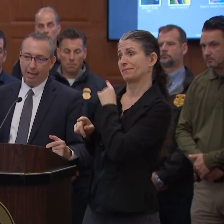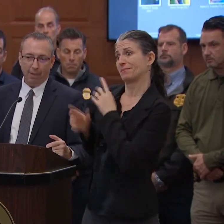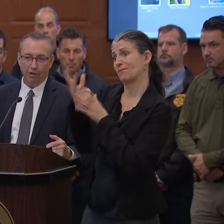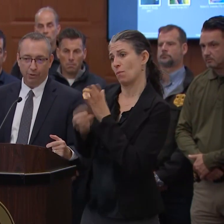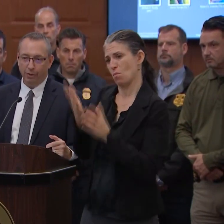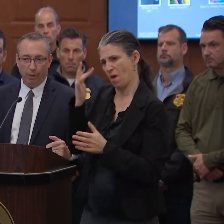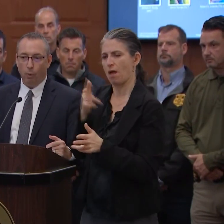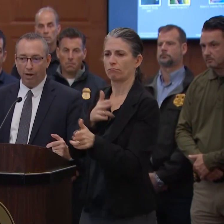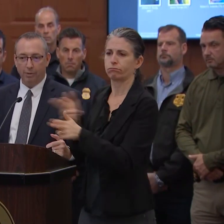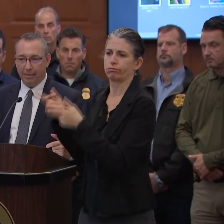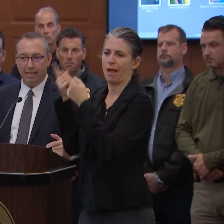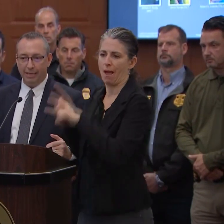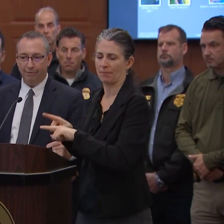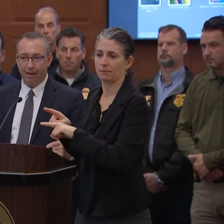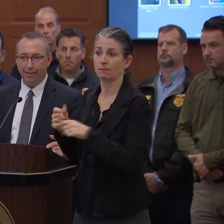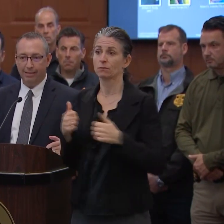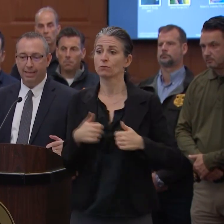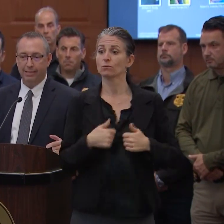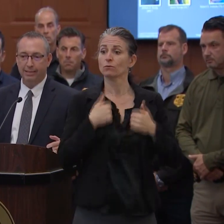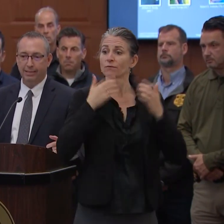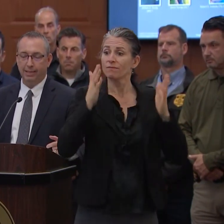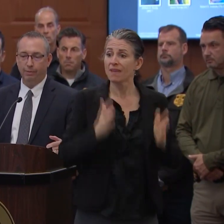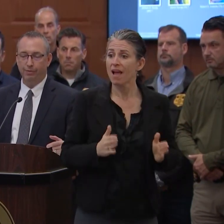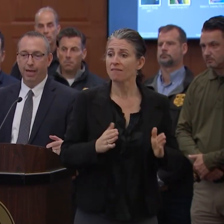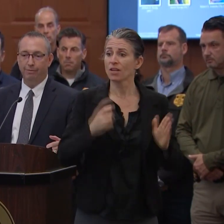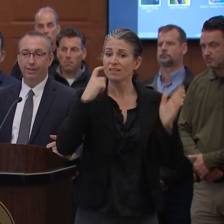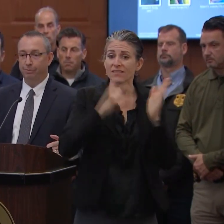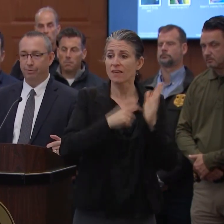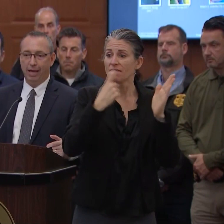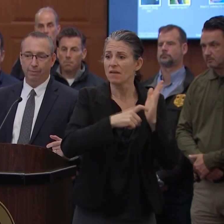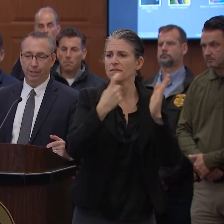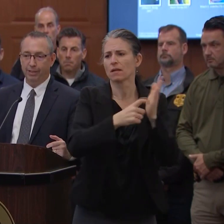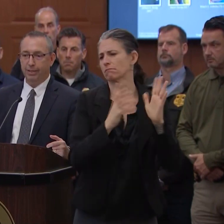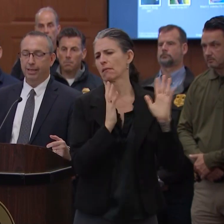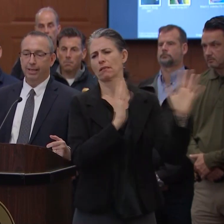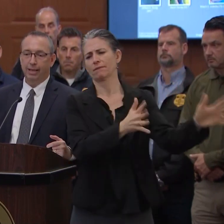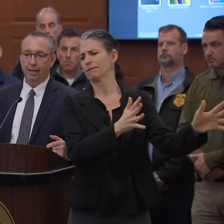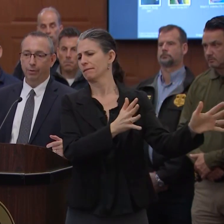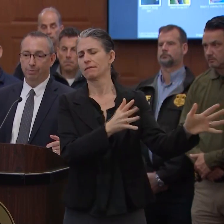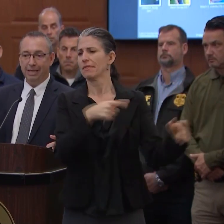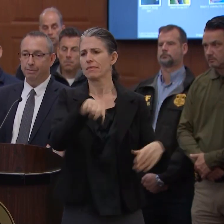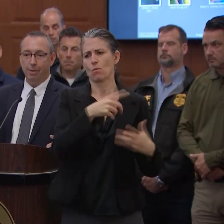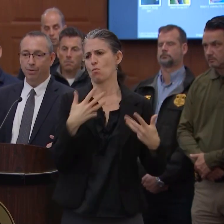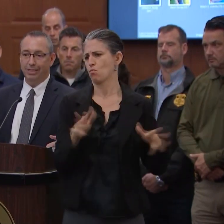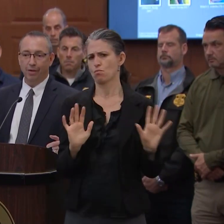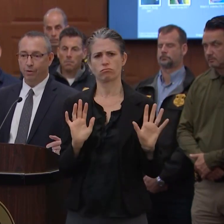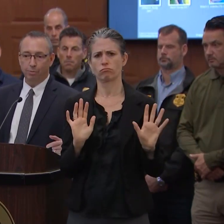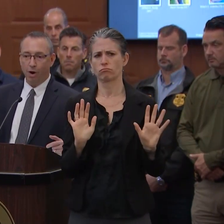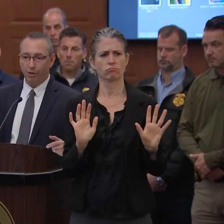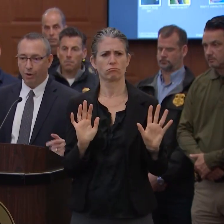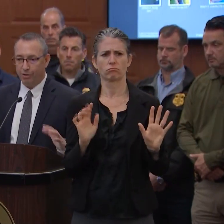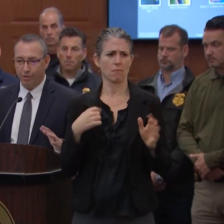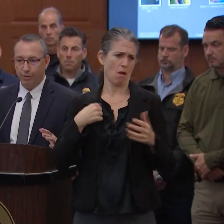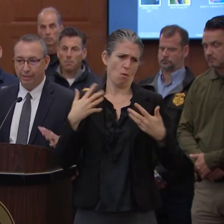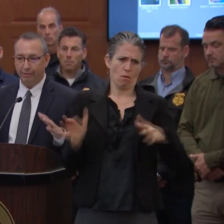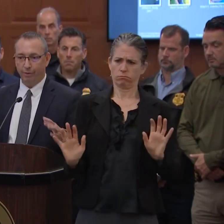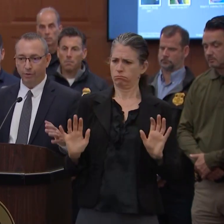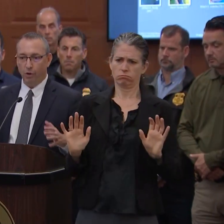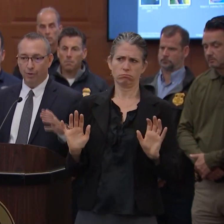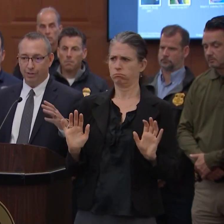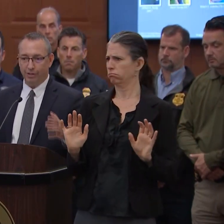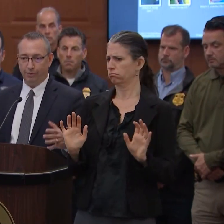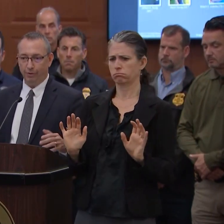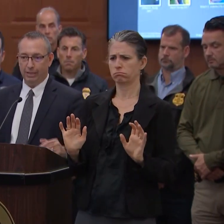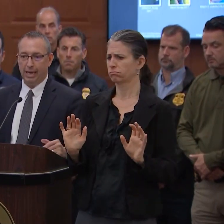So I'm not sure that they want to be identified in the sense. We've had victims' families with media members and others parked across the street. They